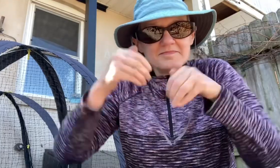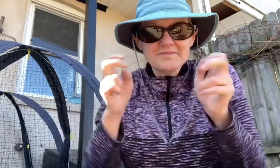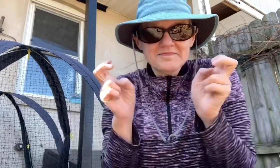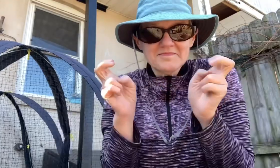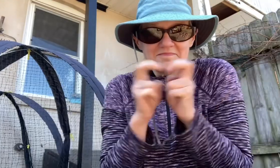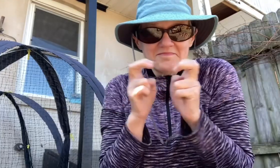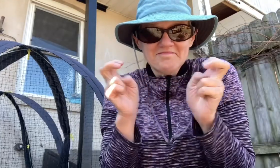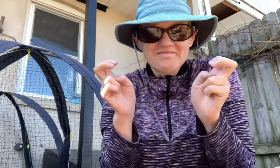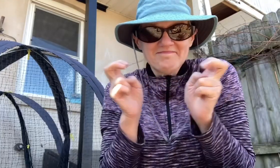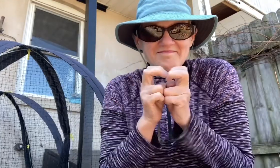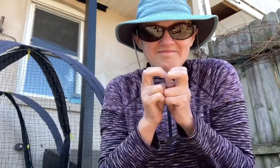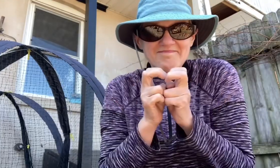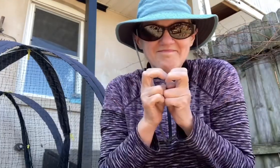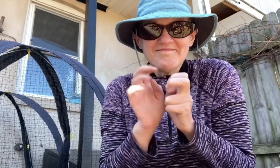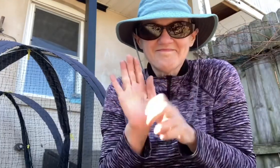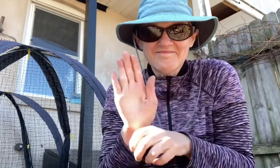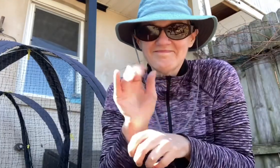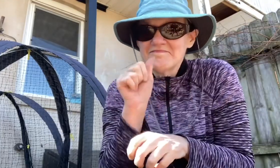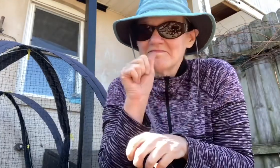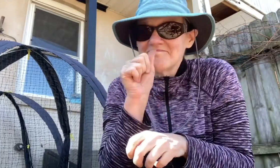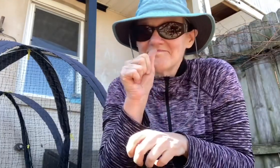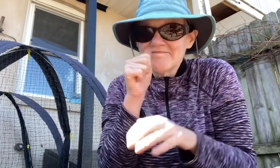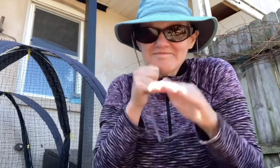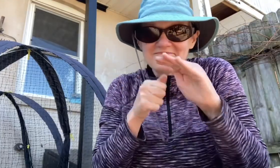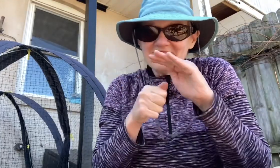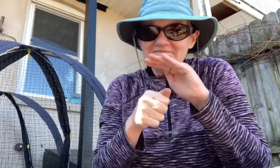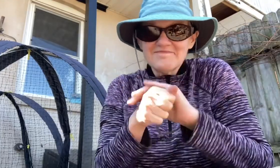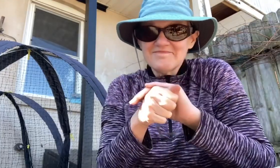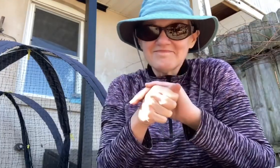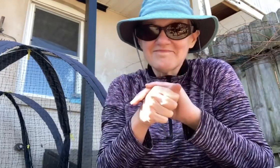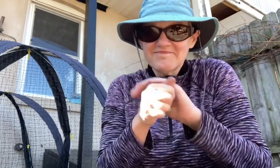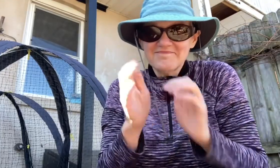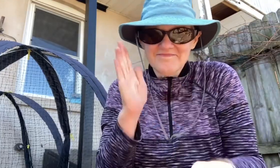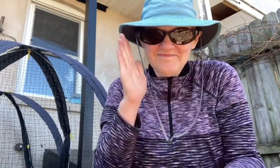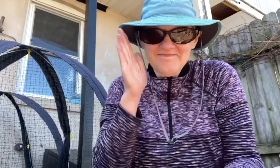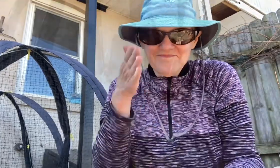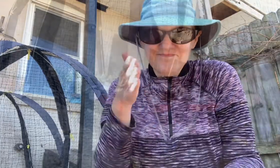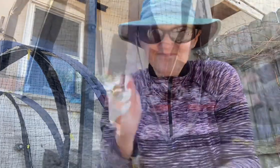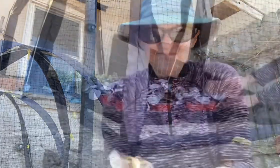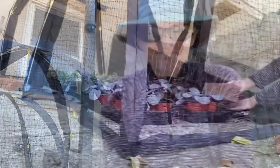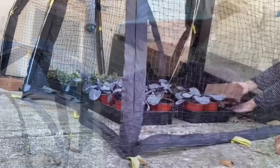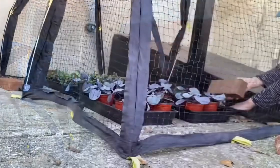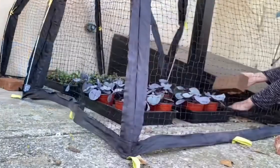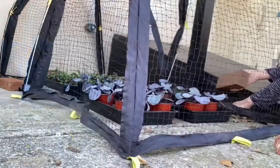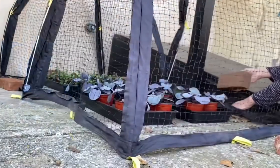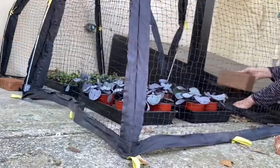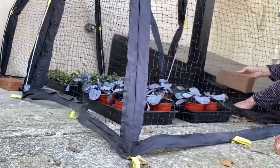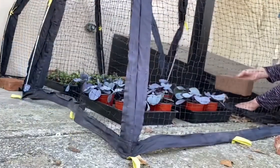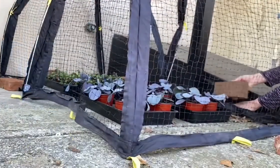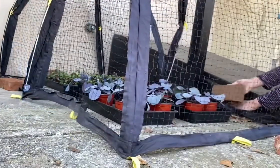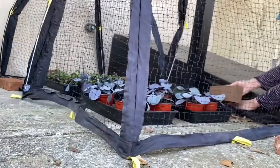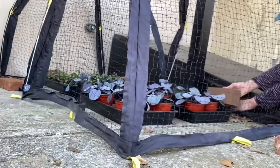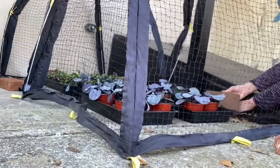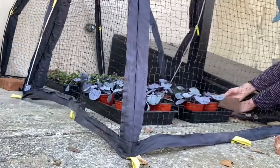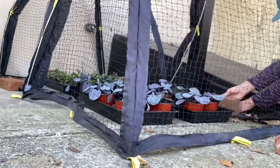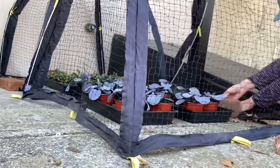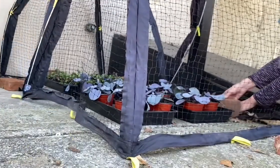The net's going to protect it from the digging squirrels. They would love to hide their peanuts in there.